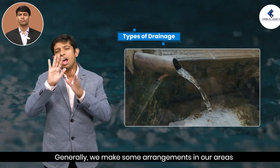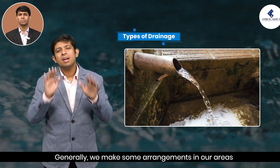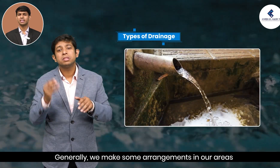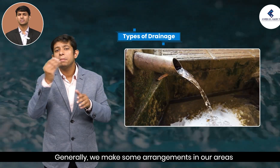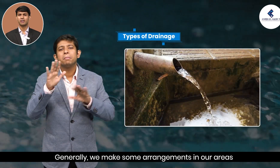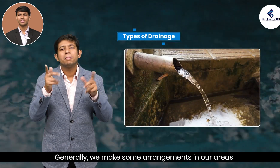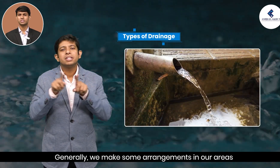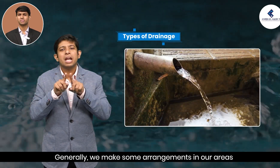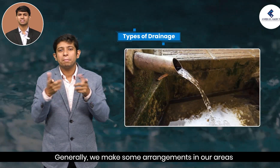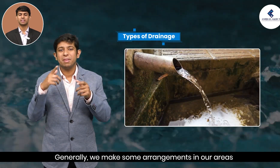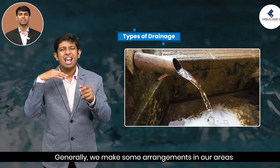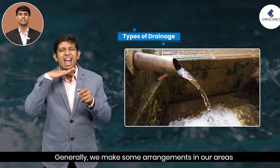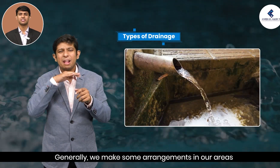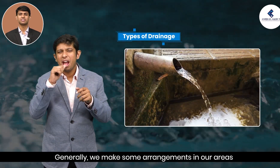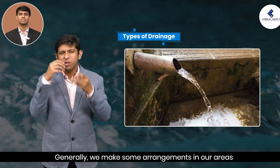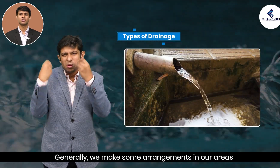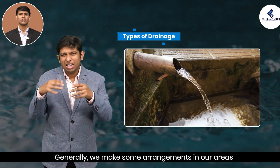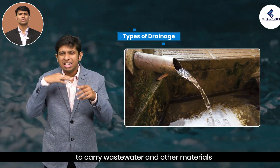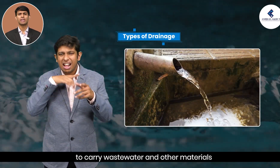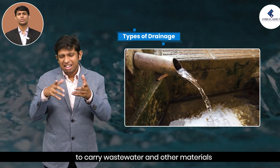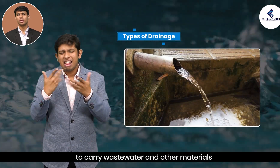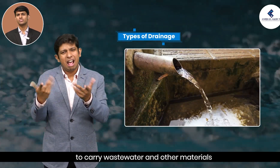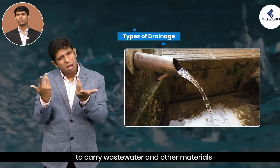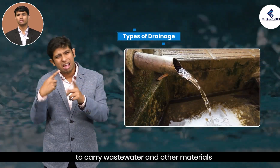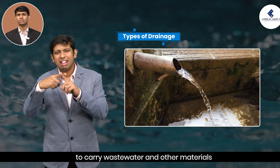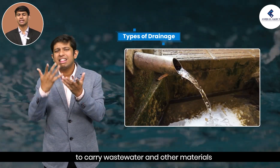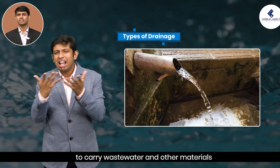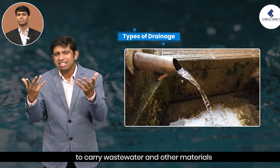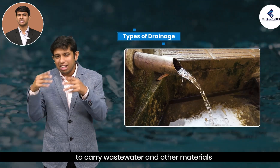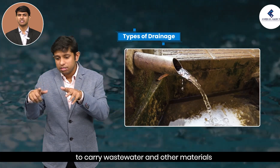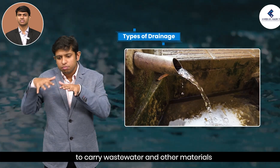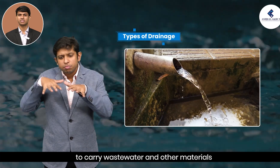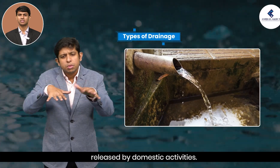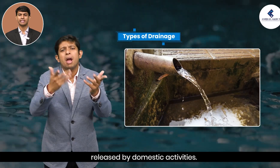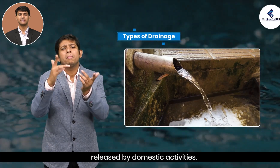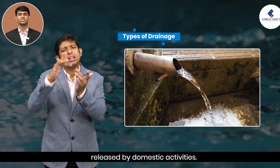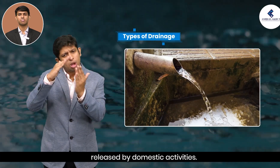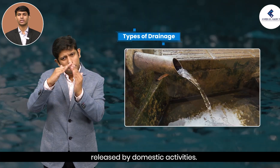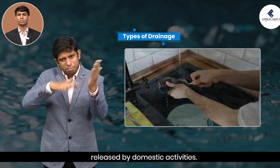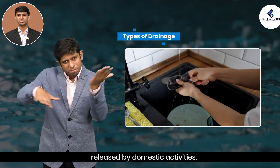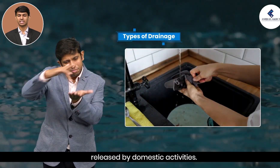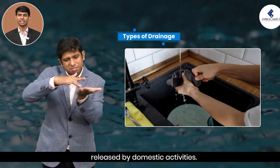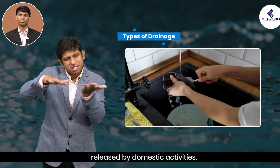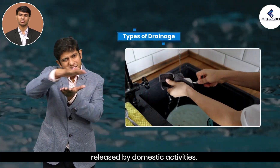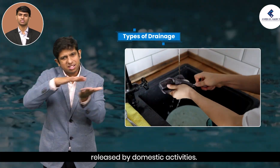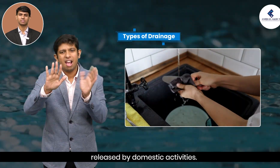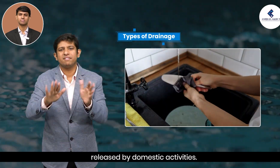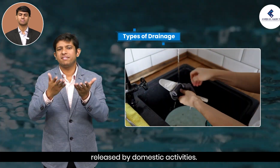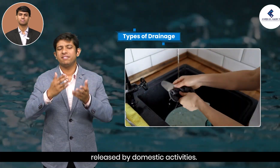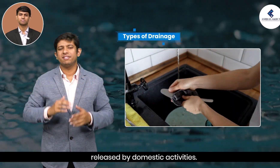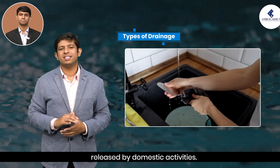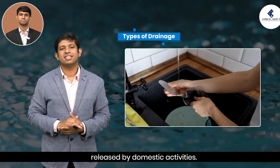Generally, we make some arrangements in our areas to carry wastewater and other materials released by domestic